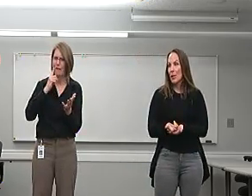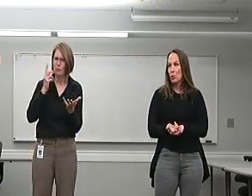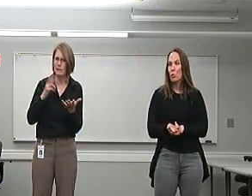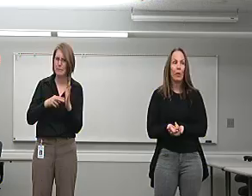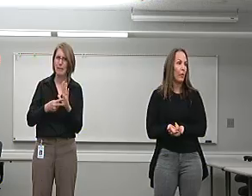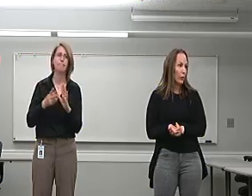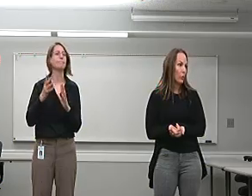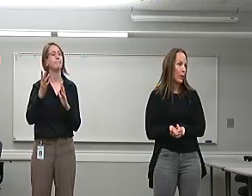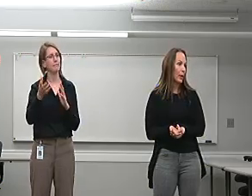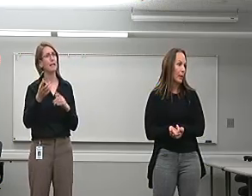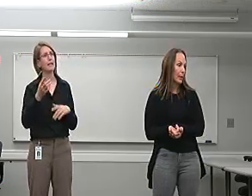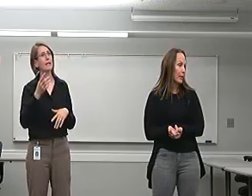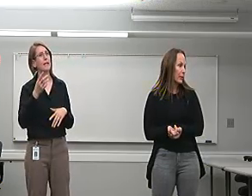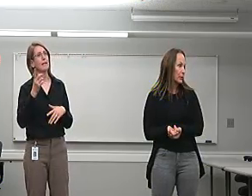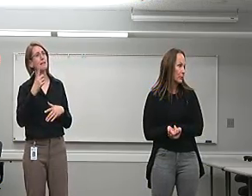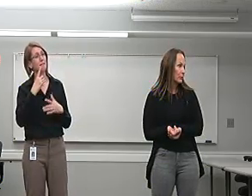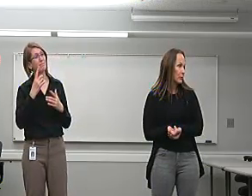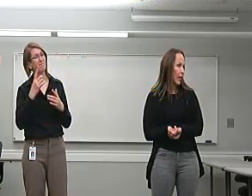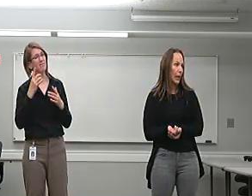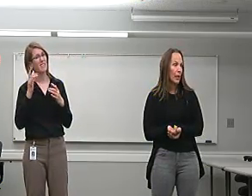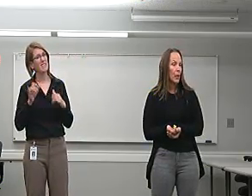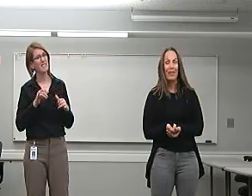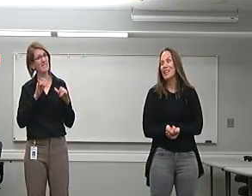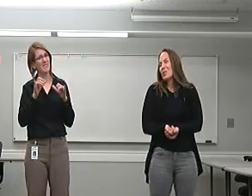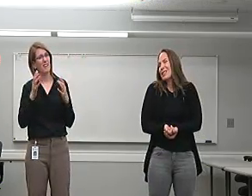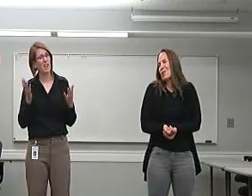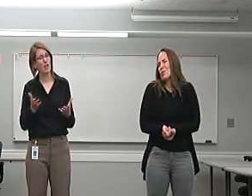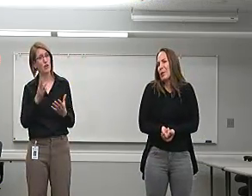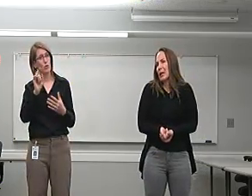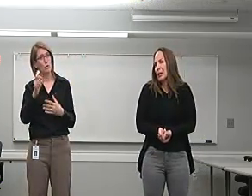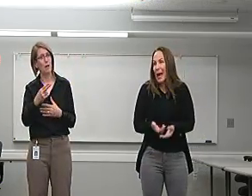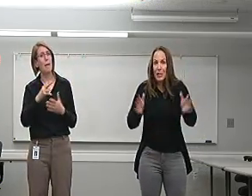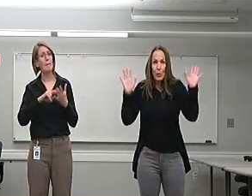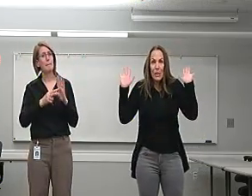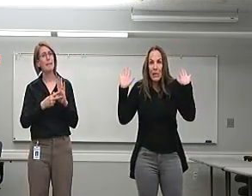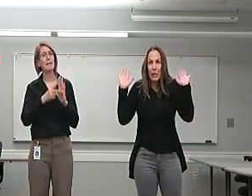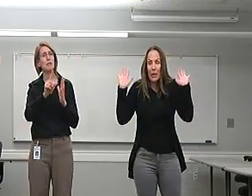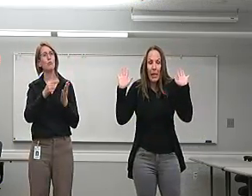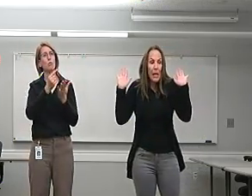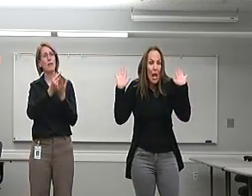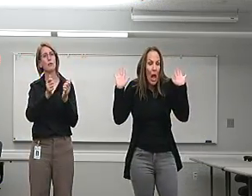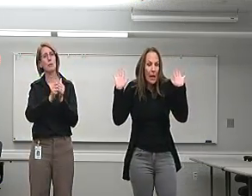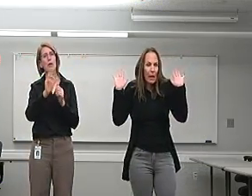grade reading level. Okay? That's what they told me. That is what they said, okay? And I